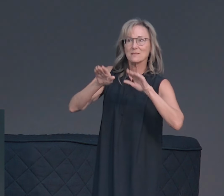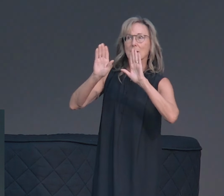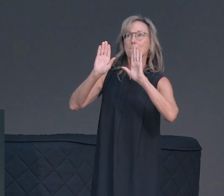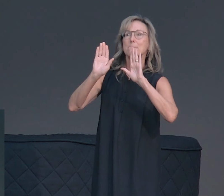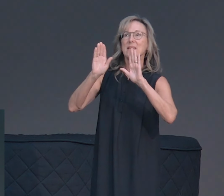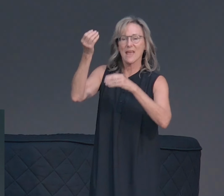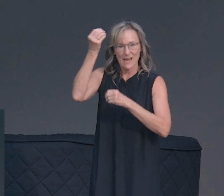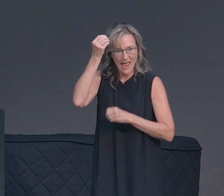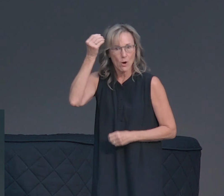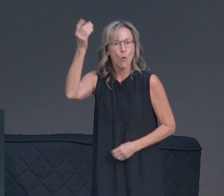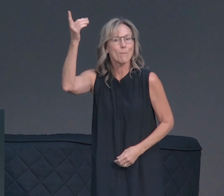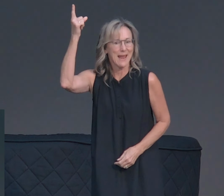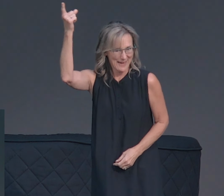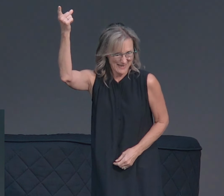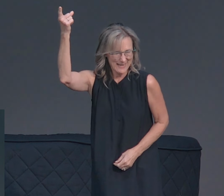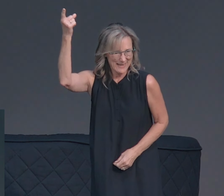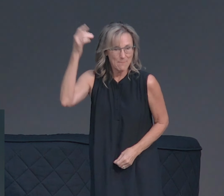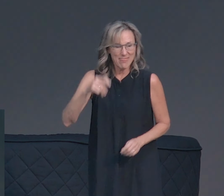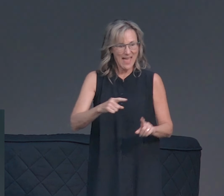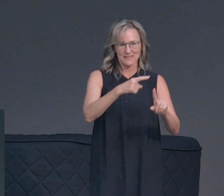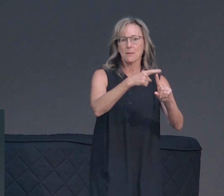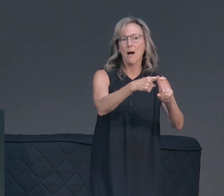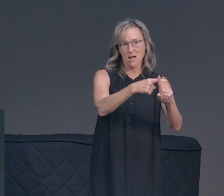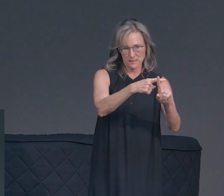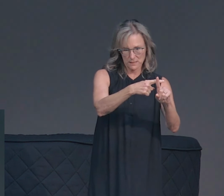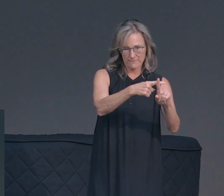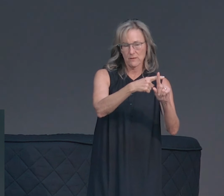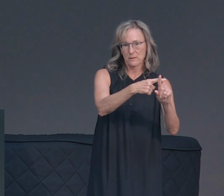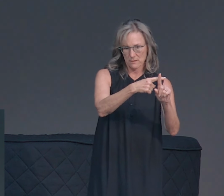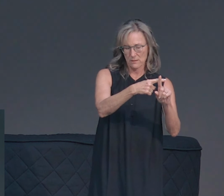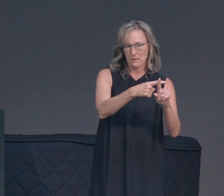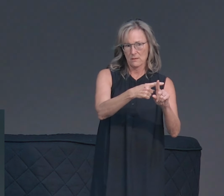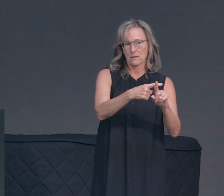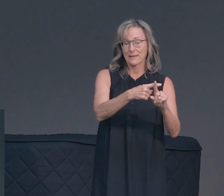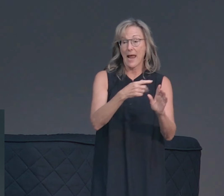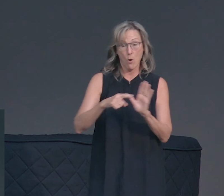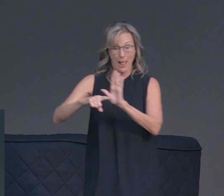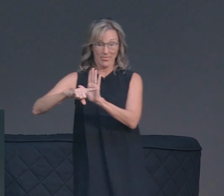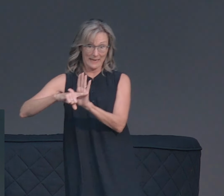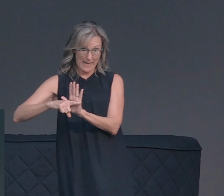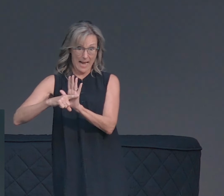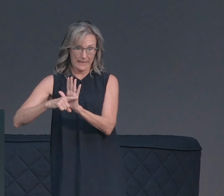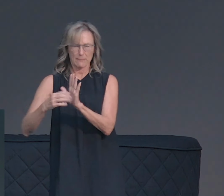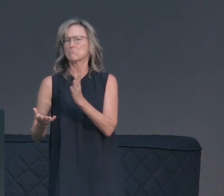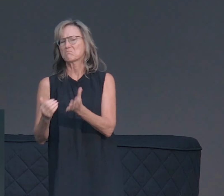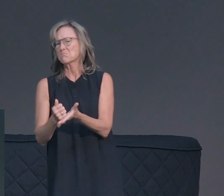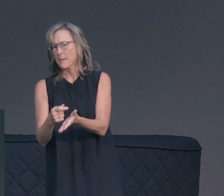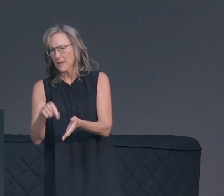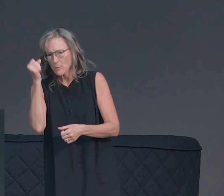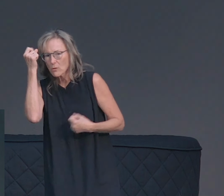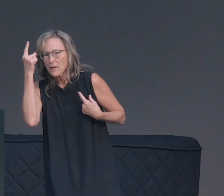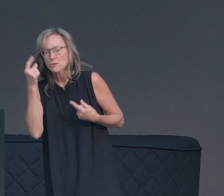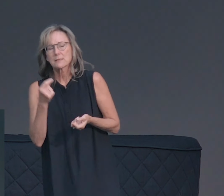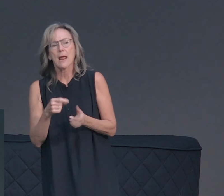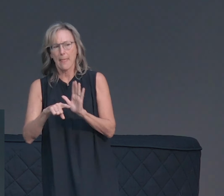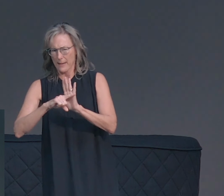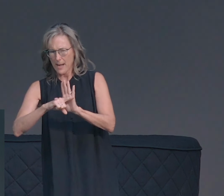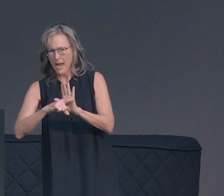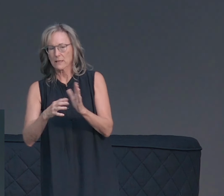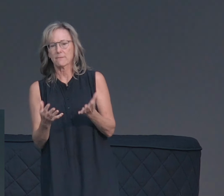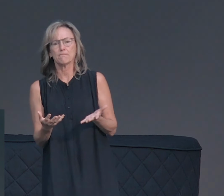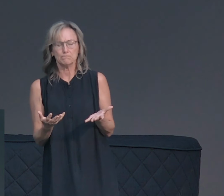Word. That's the positive. That's the positive. Here's the negative, and maybe this will make sense.